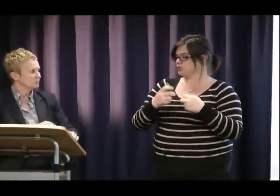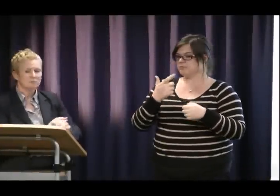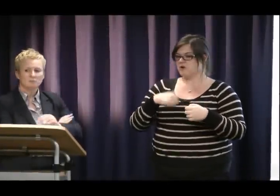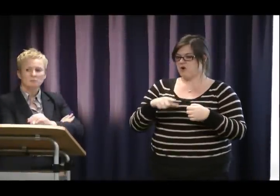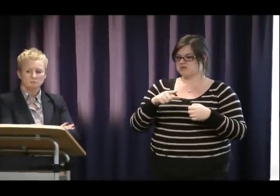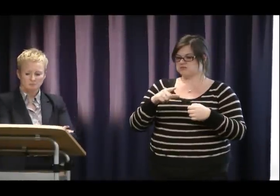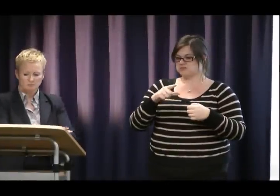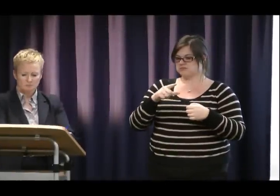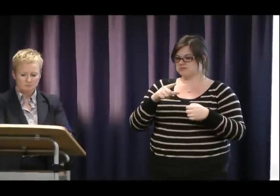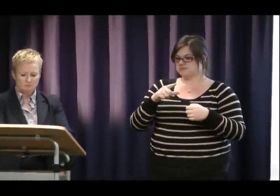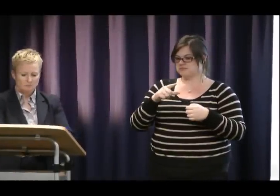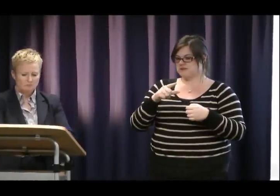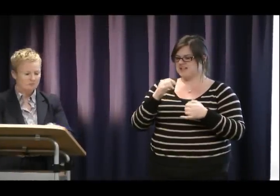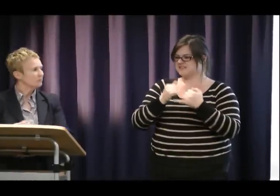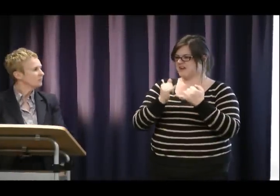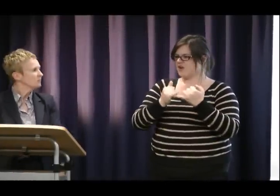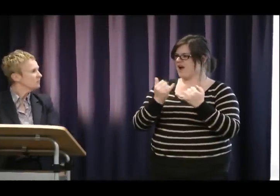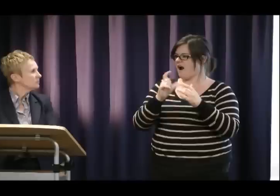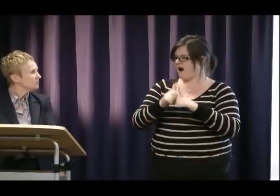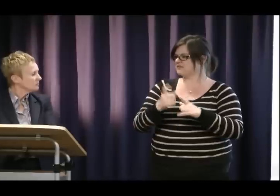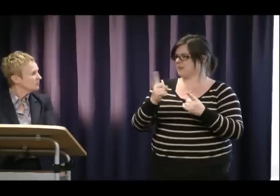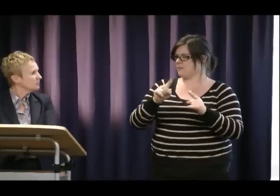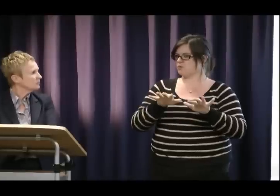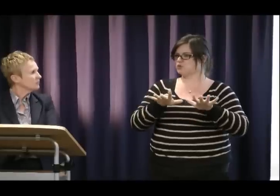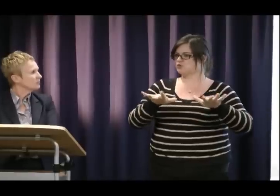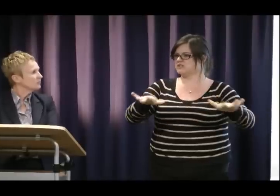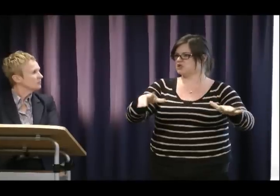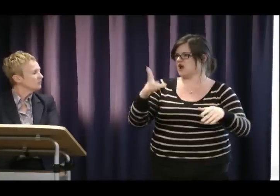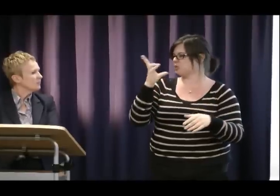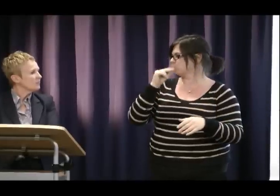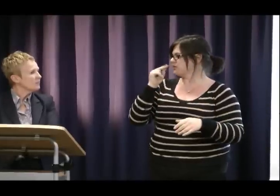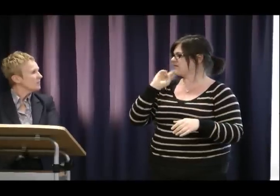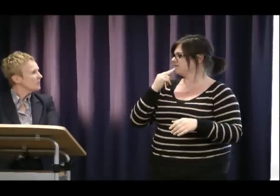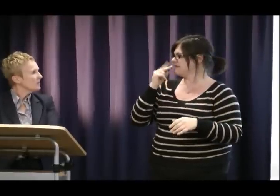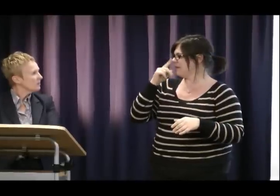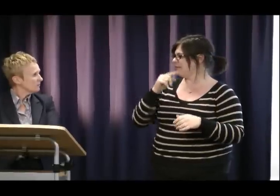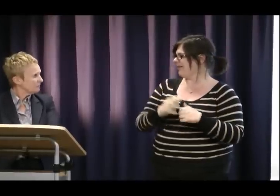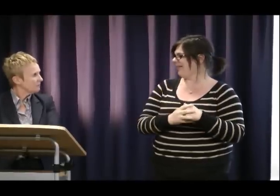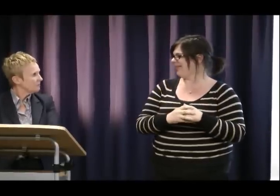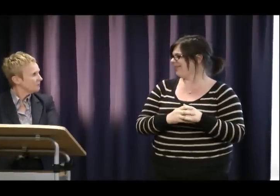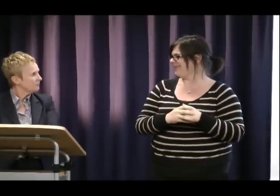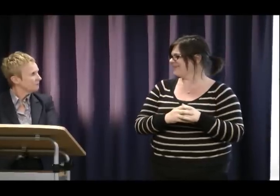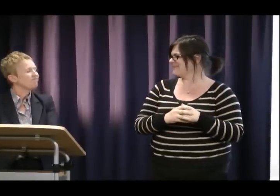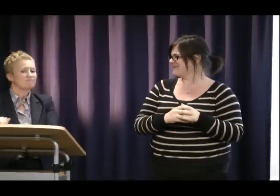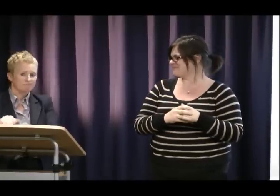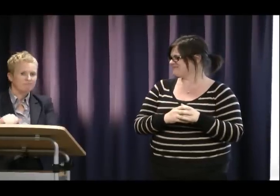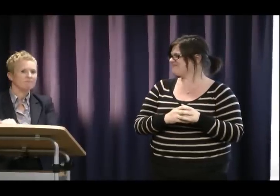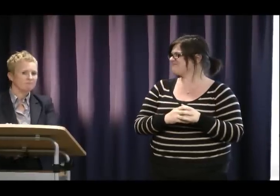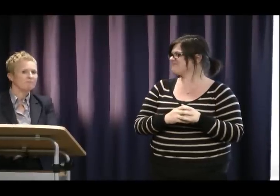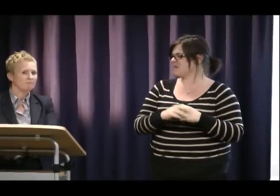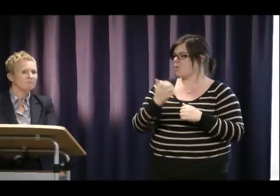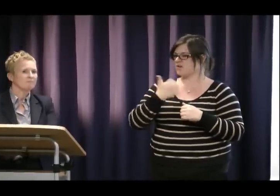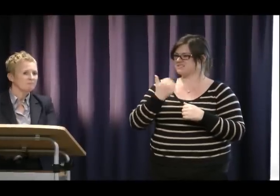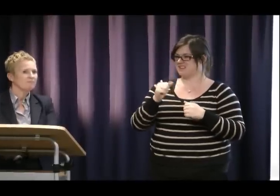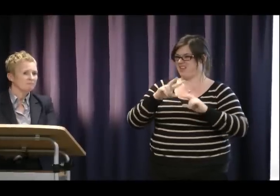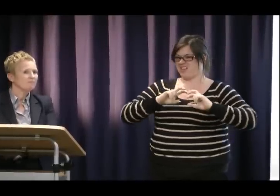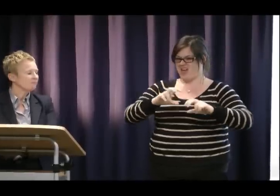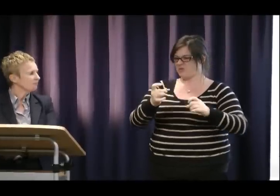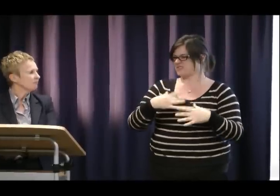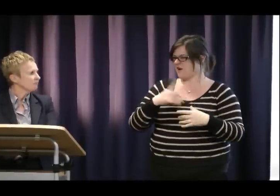It's an interesting issue, because it's very hard to reach the young deaf people in